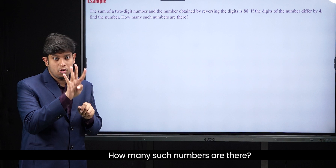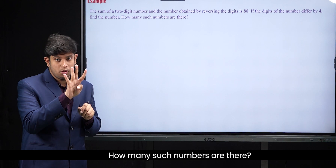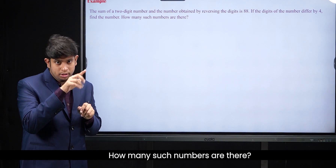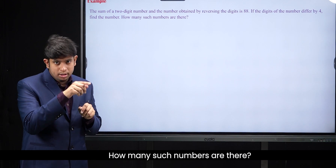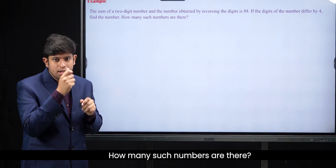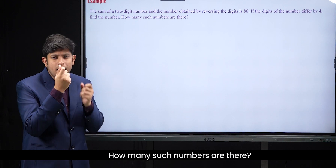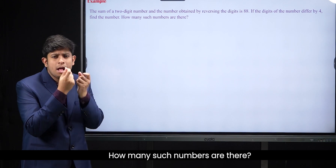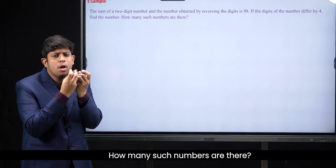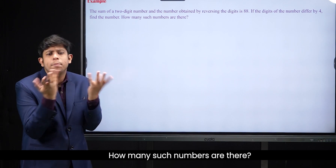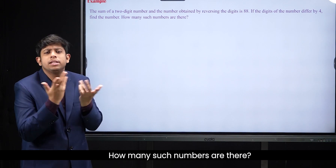are there?